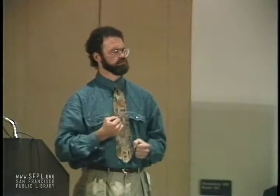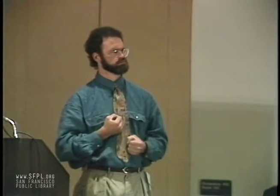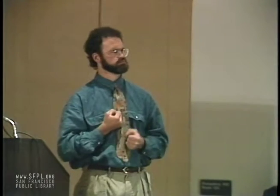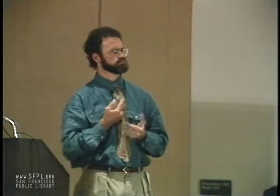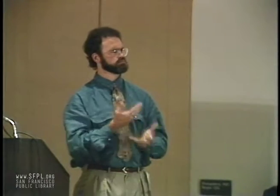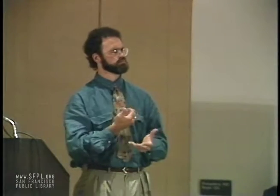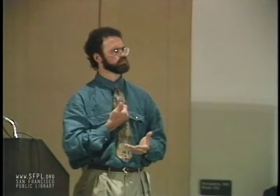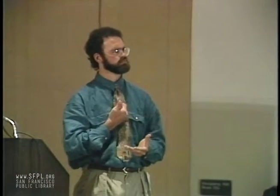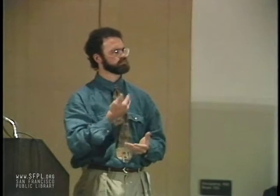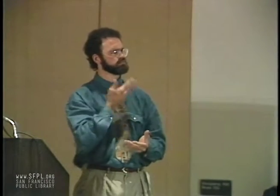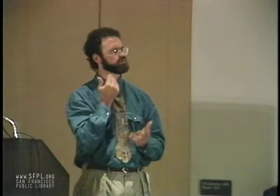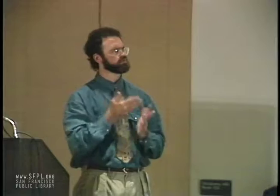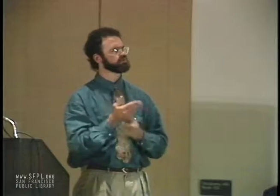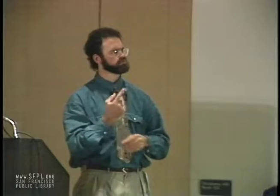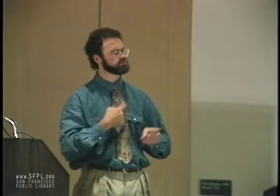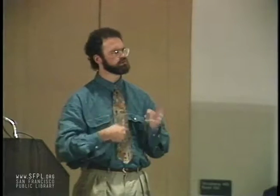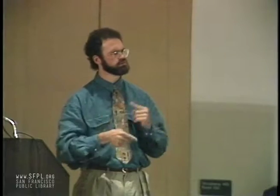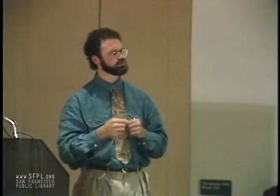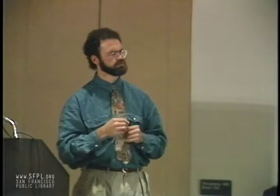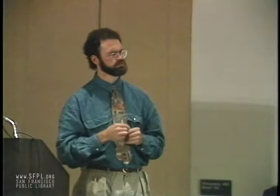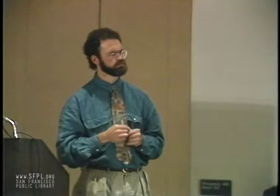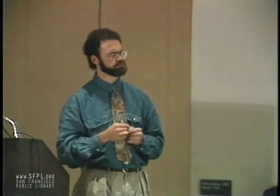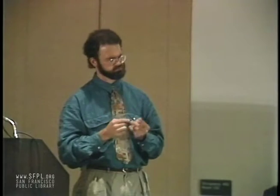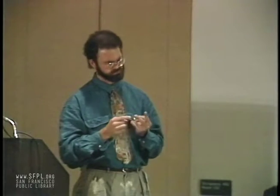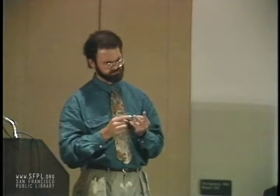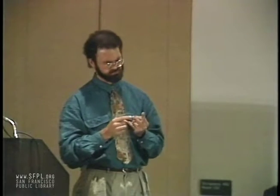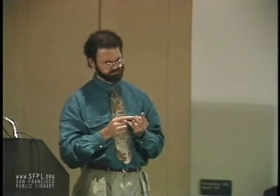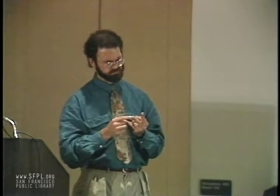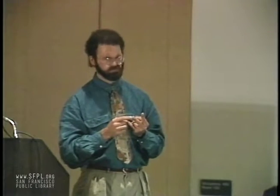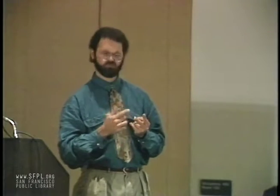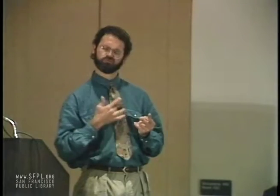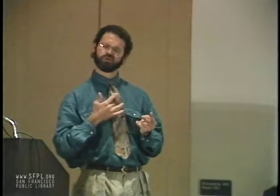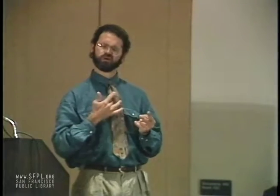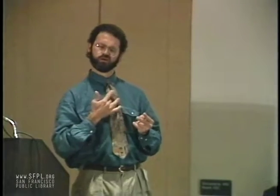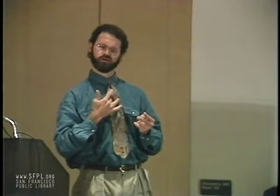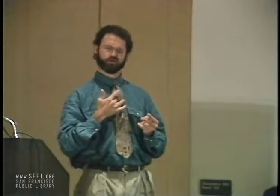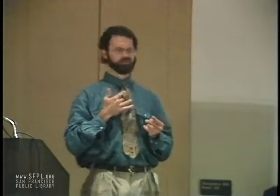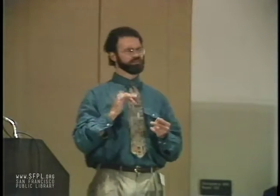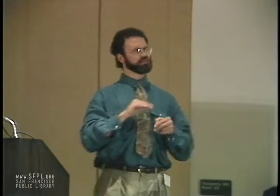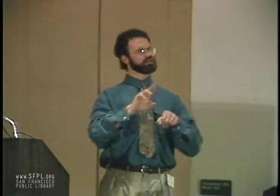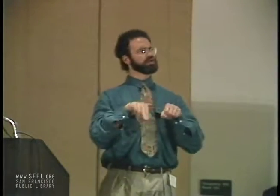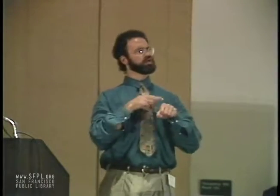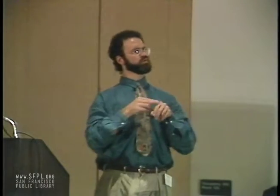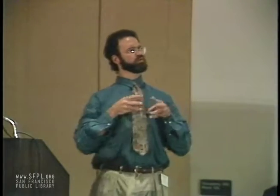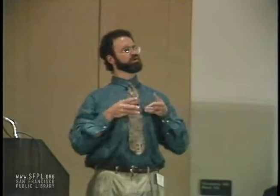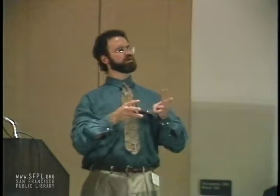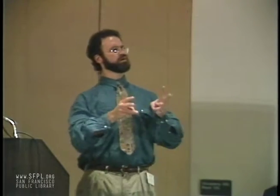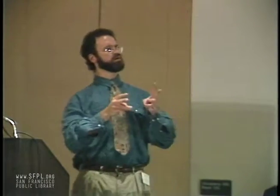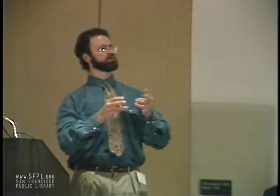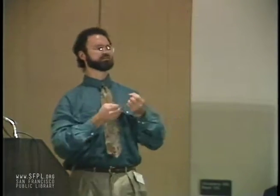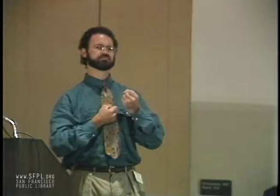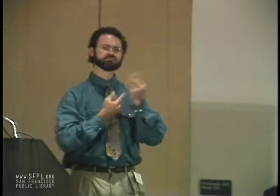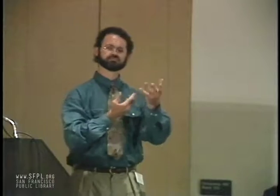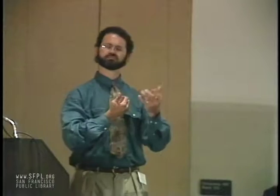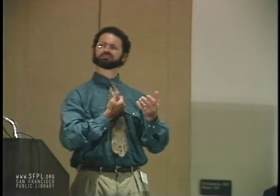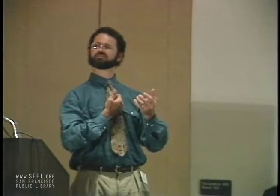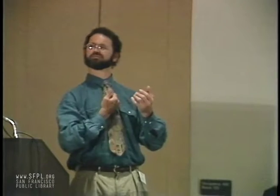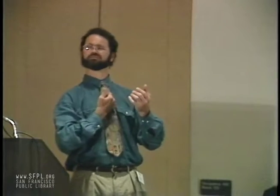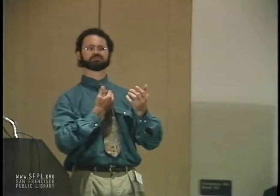so, but still, I feel like I can express myself better through signs, and it feels more natural to me in that way. It's